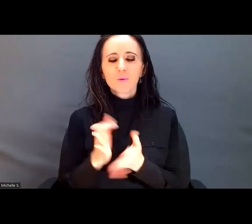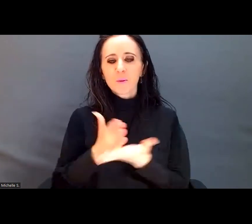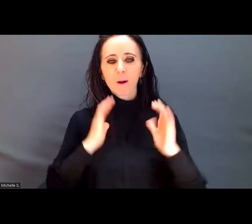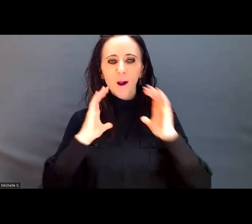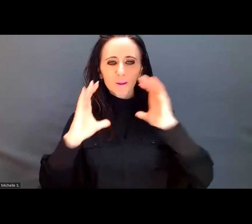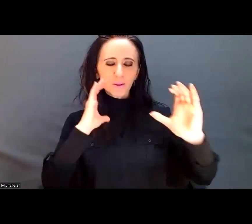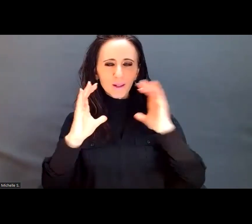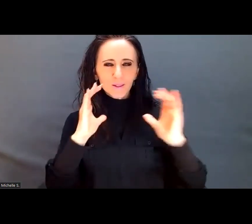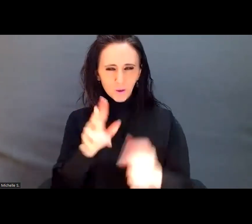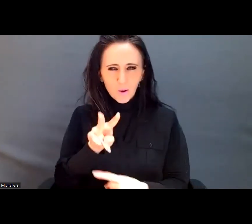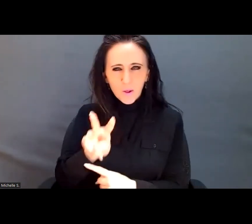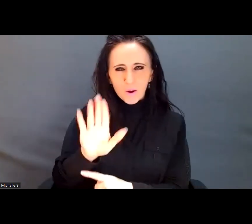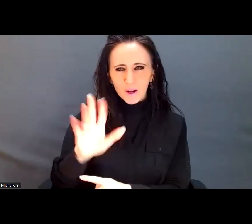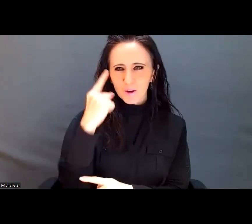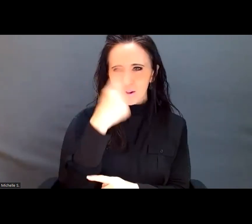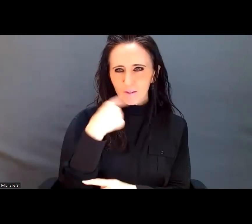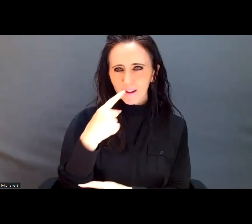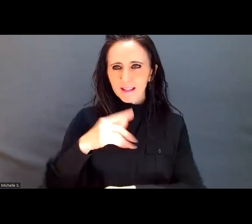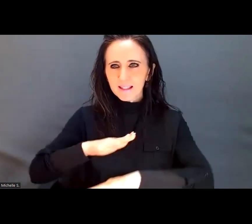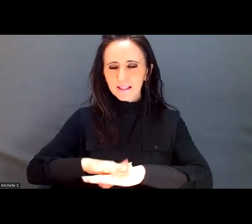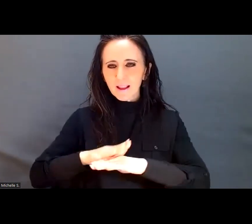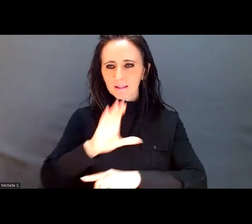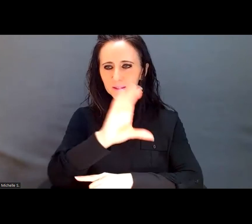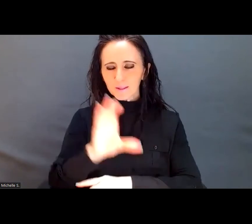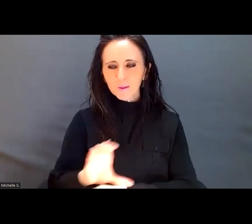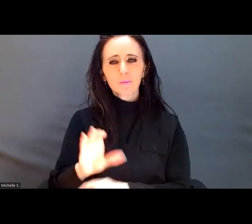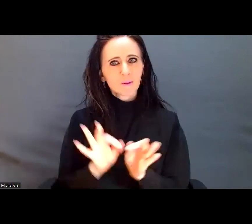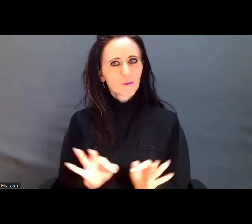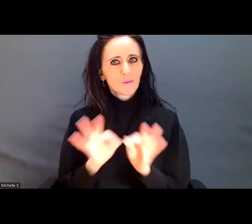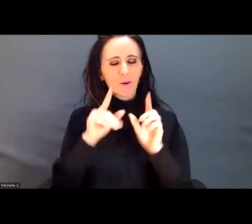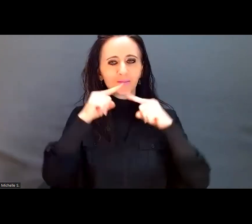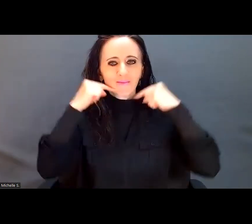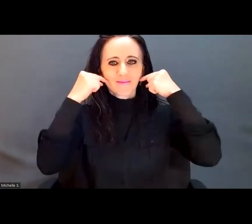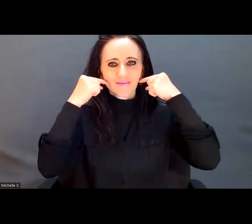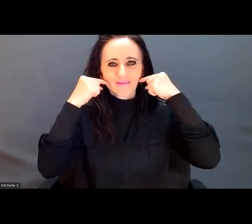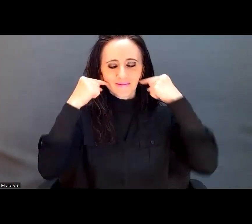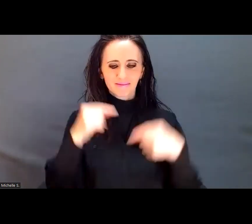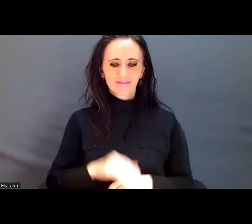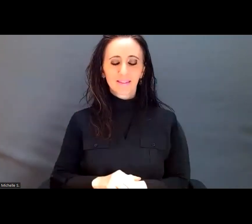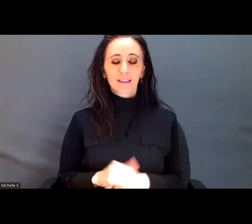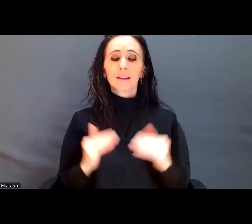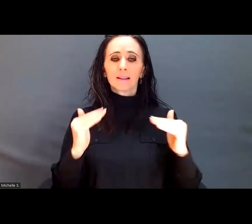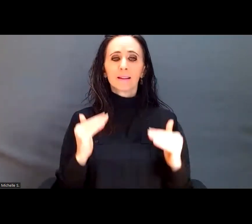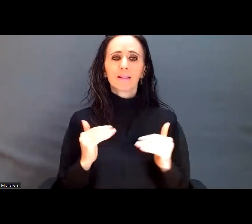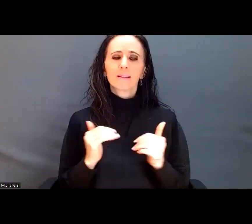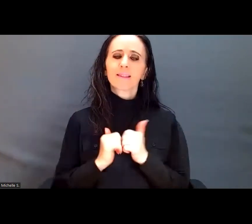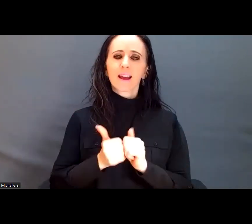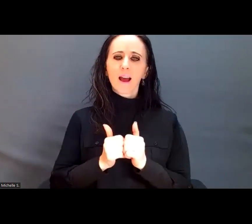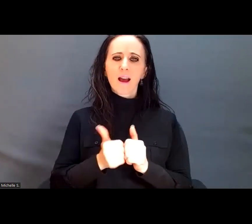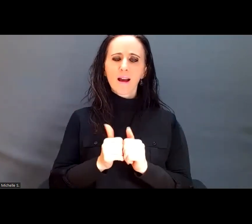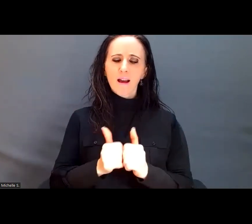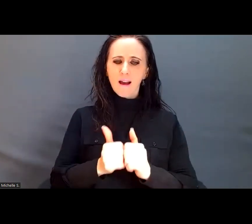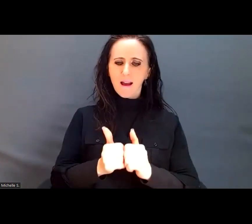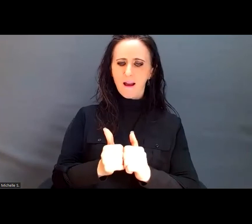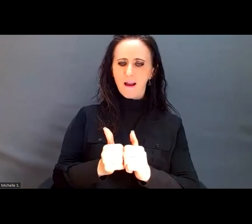sure you're smiling. Really helpful. The how many of you question is a great way to engage